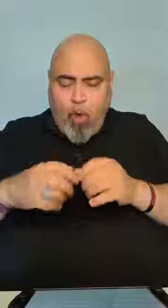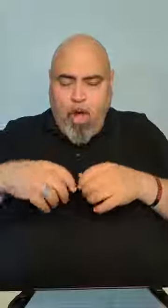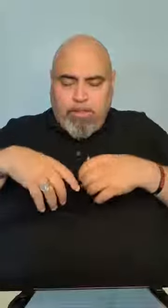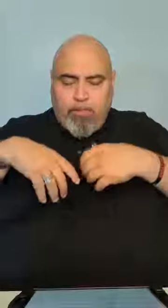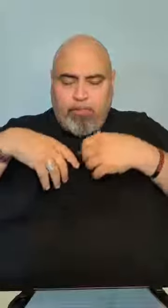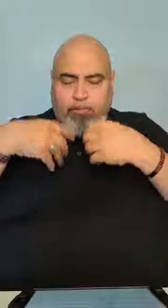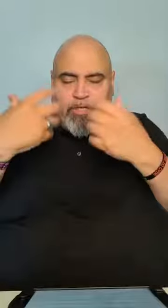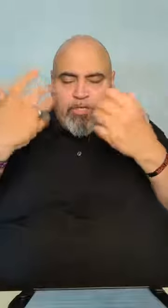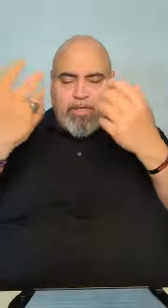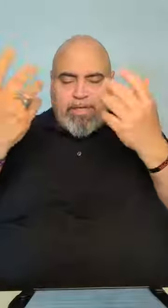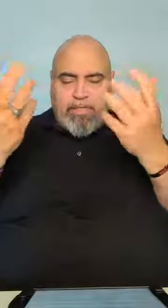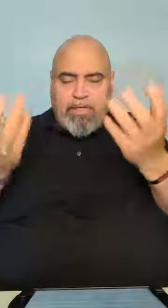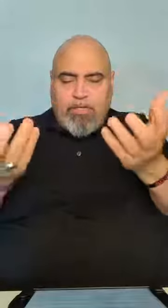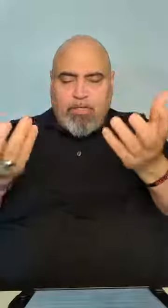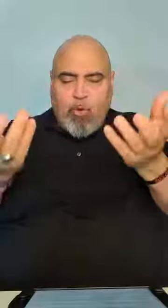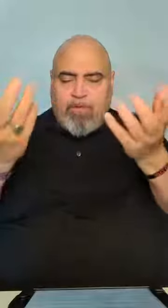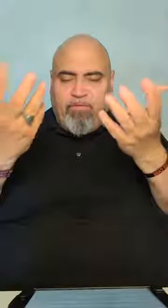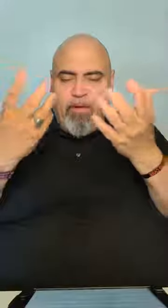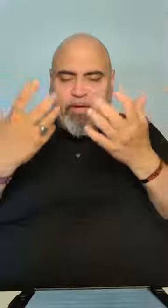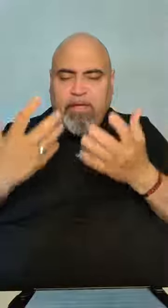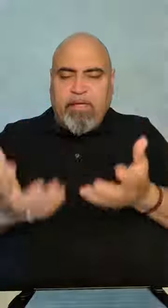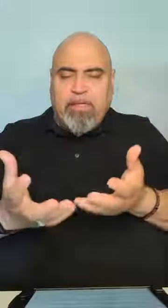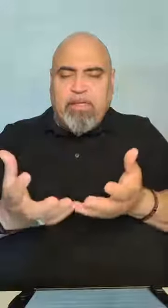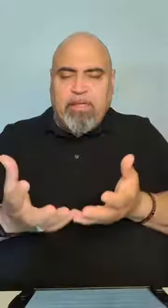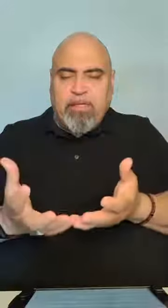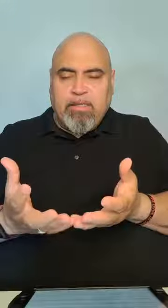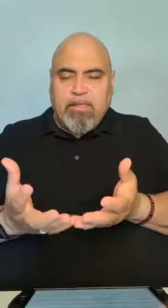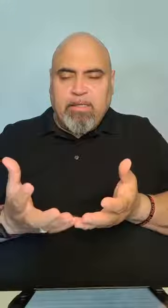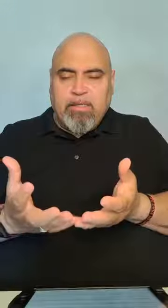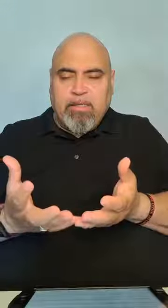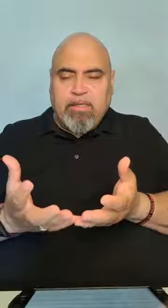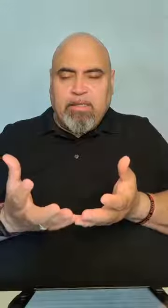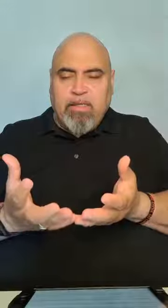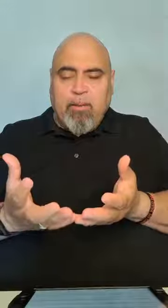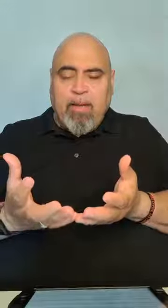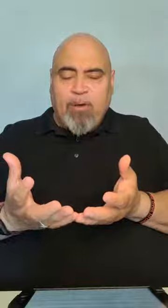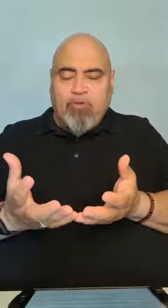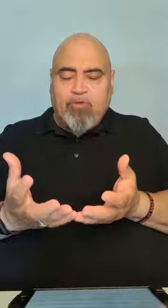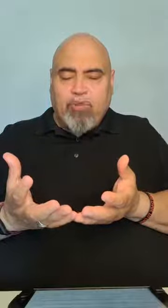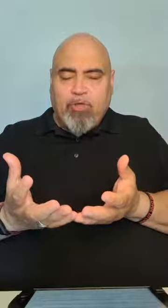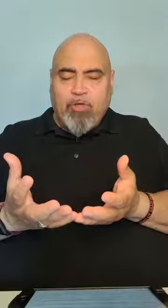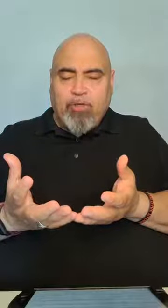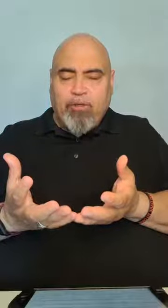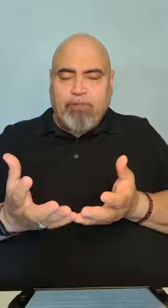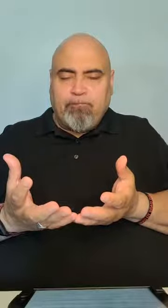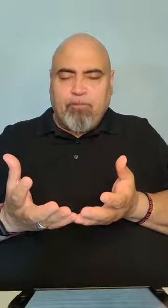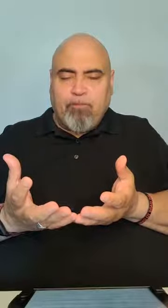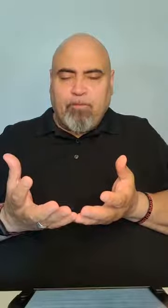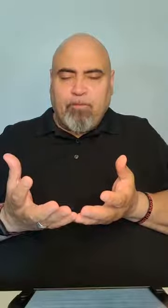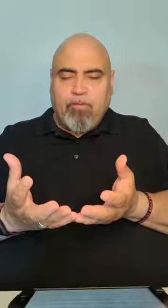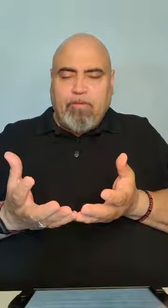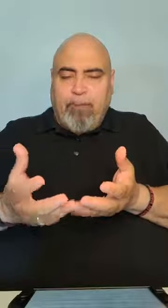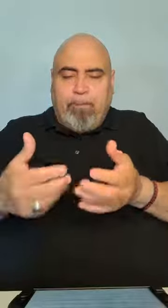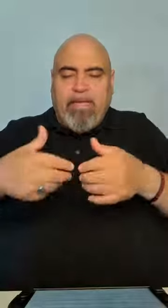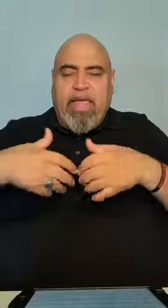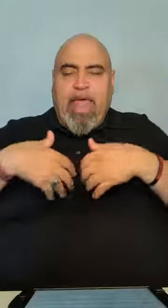want to preach and teach knowing very little about Scripture, simply